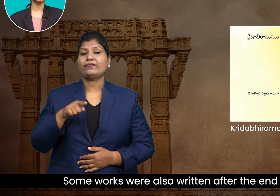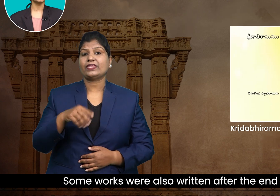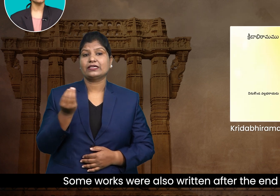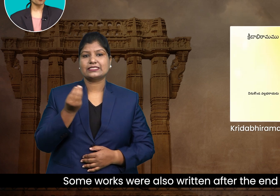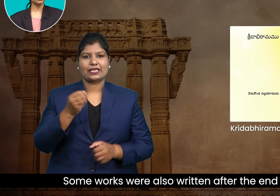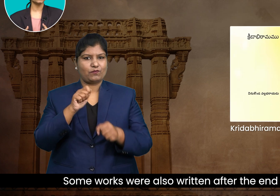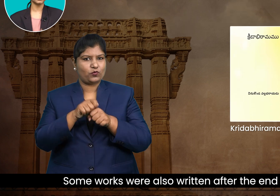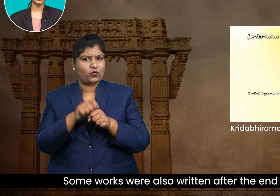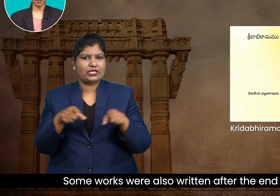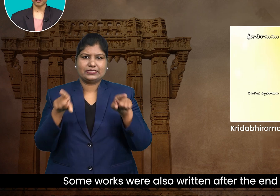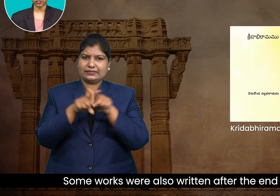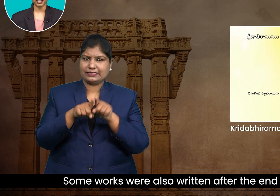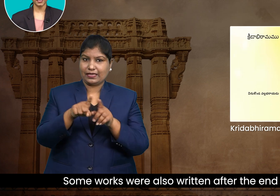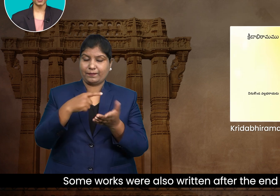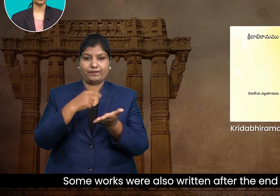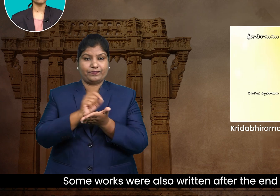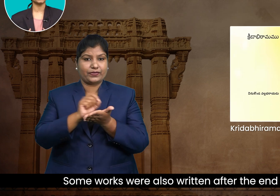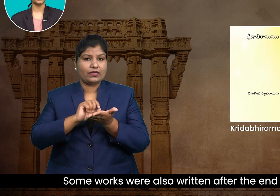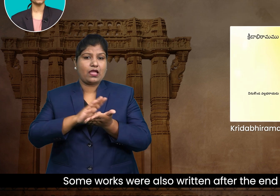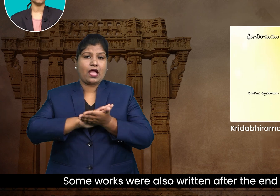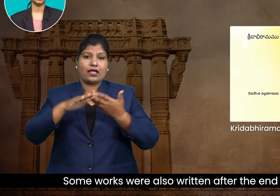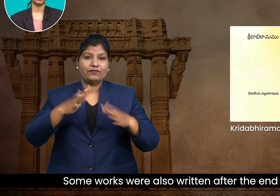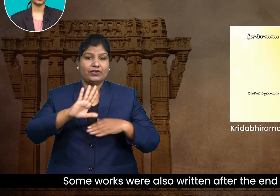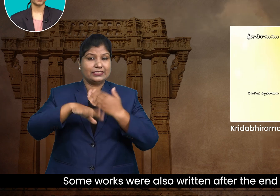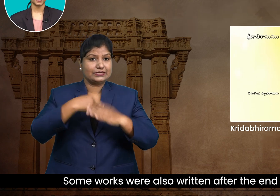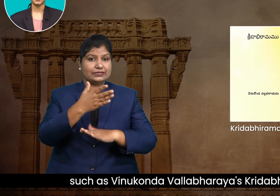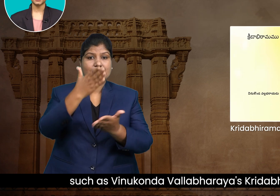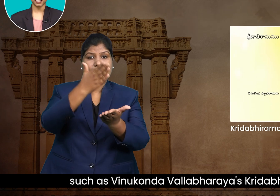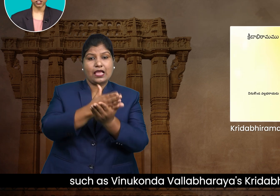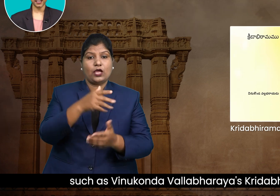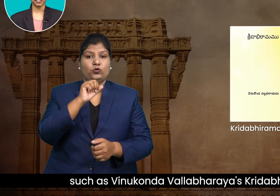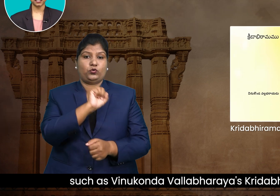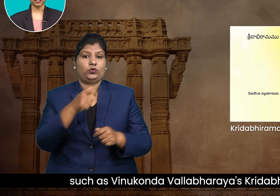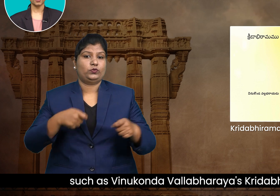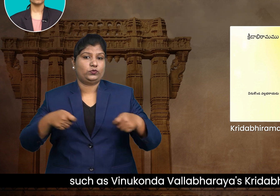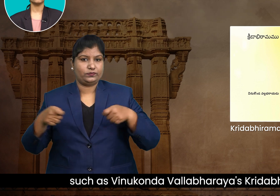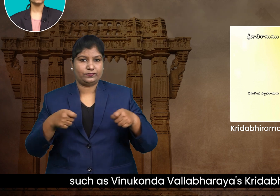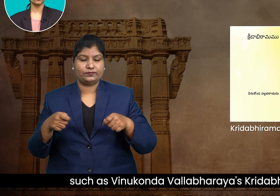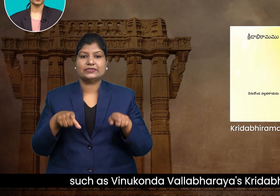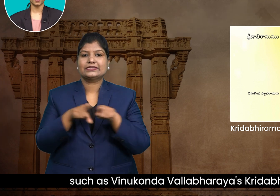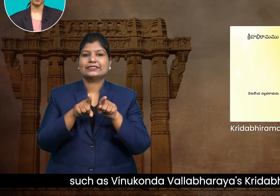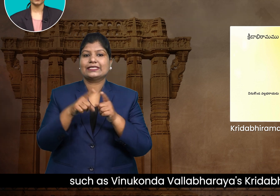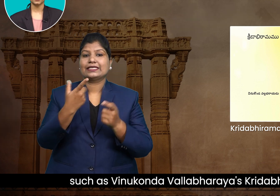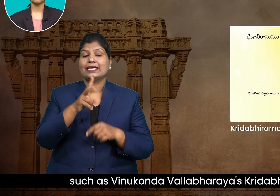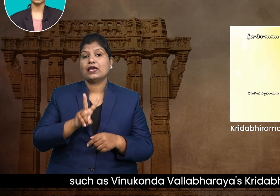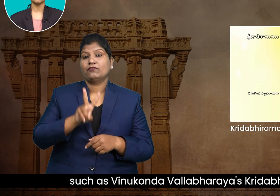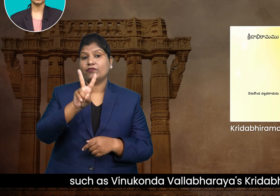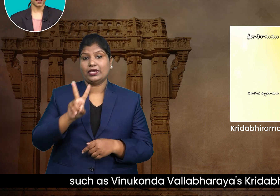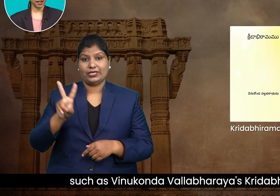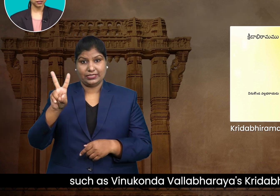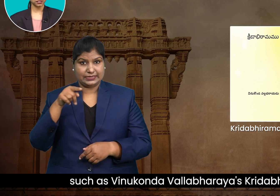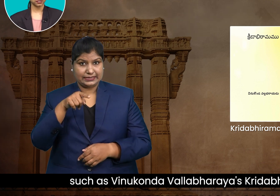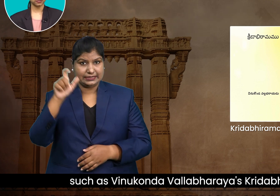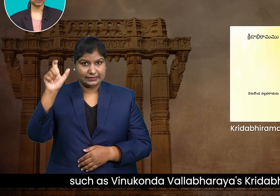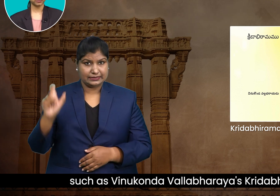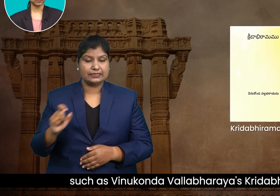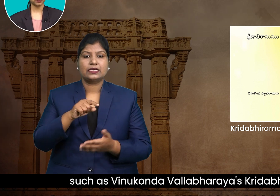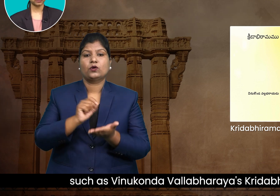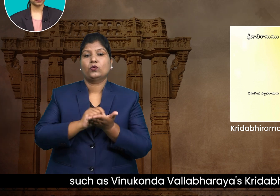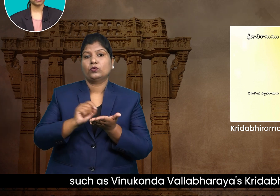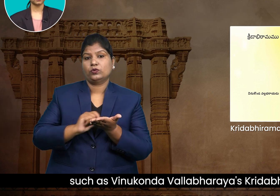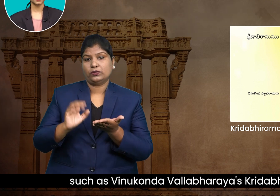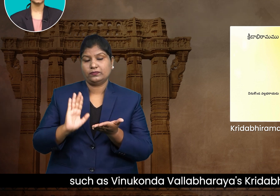Some works were also written after the end of their rule, such as Vinukonda Vallabharayas